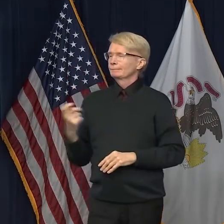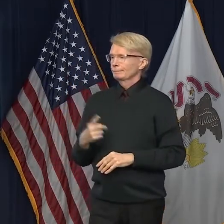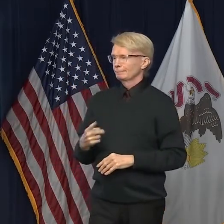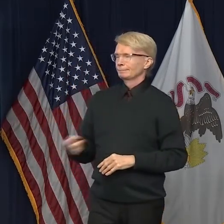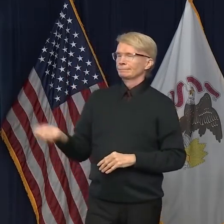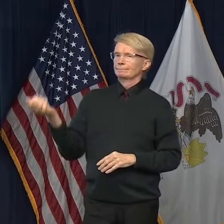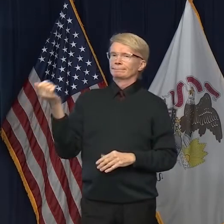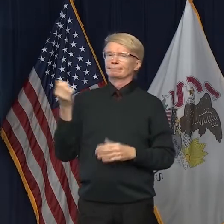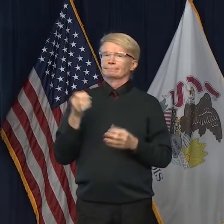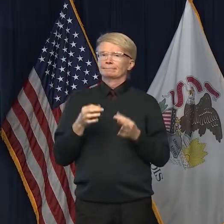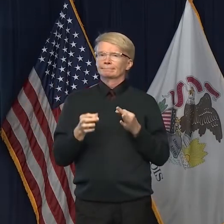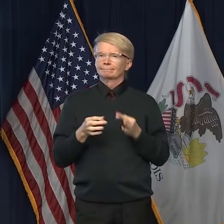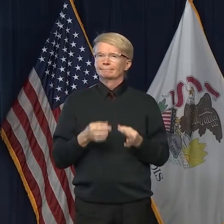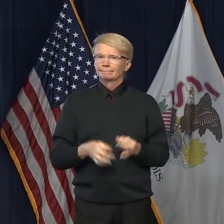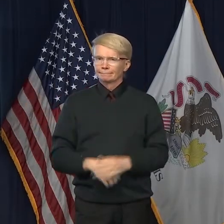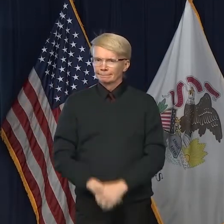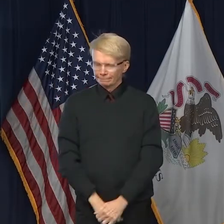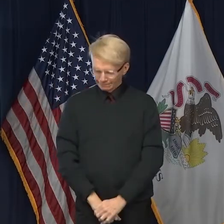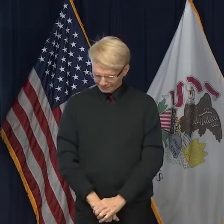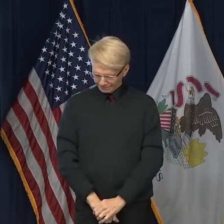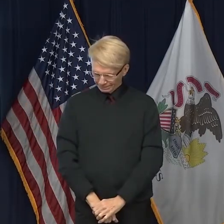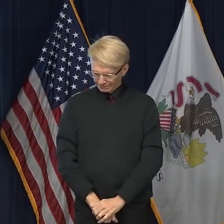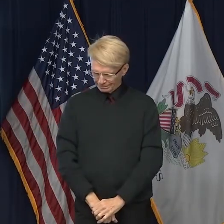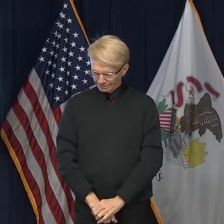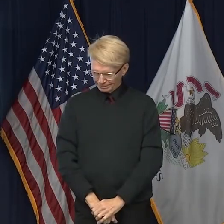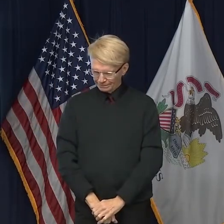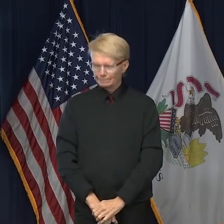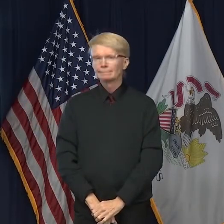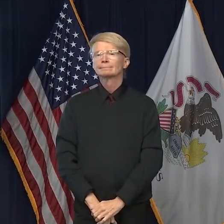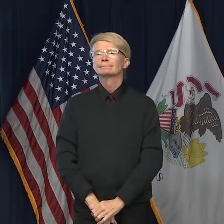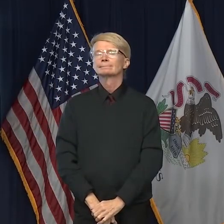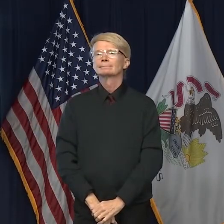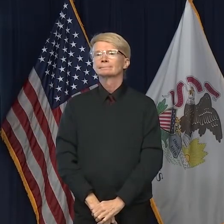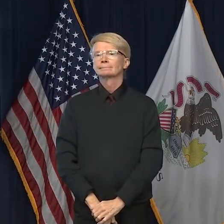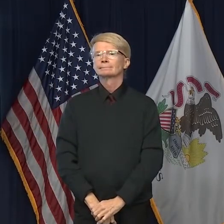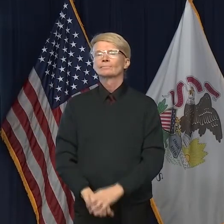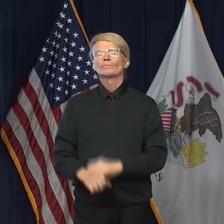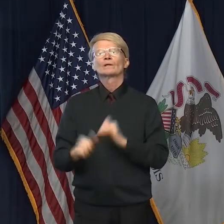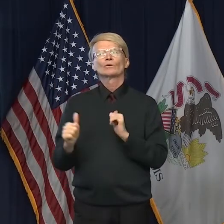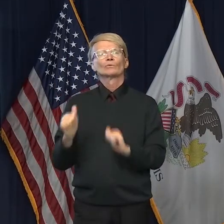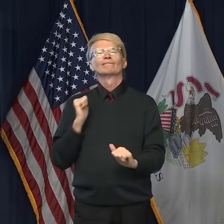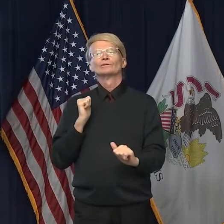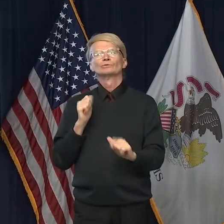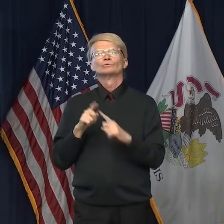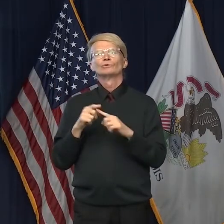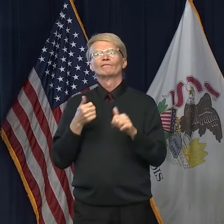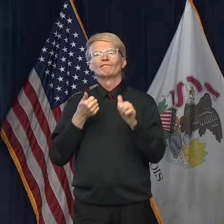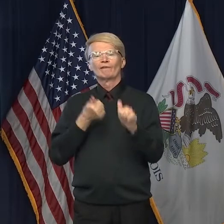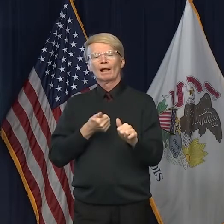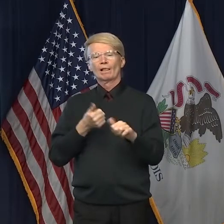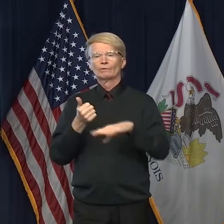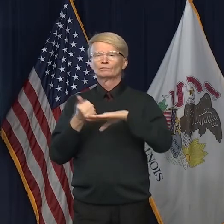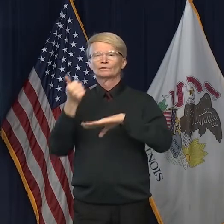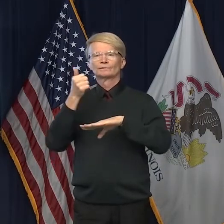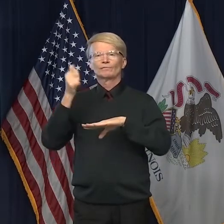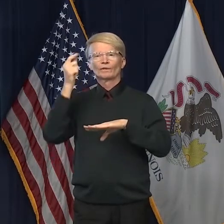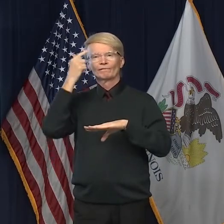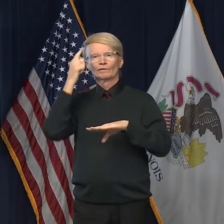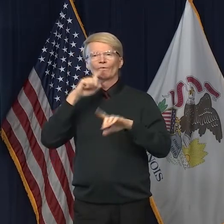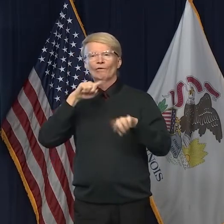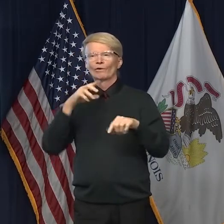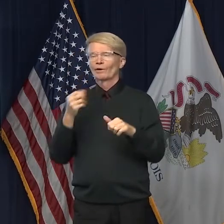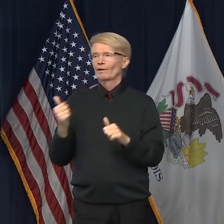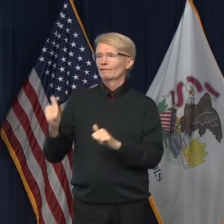the Belleville News-Democrat. When local officials refuse to enforce executive orders and state's attorneys refuse to prosecute ISP